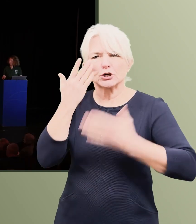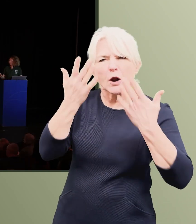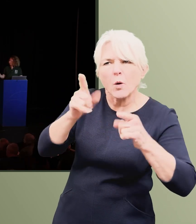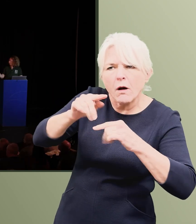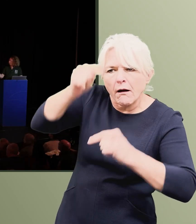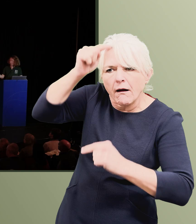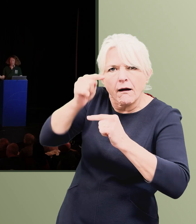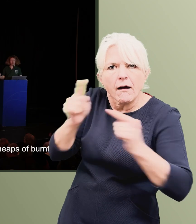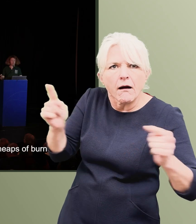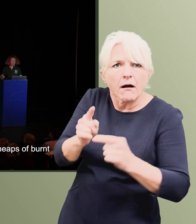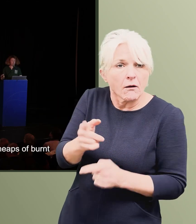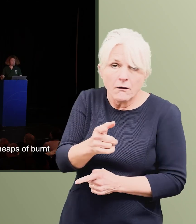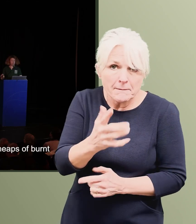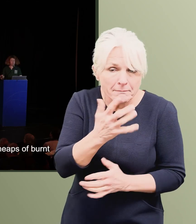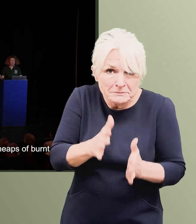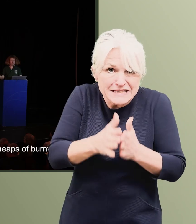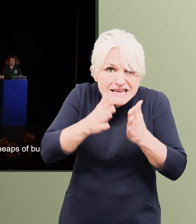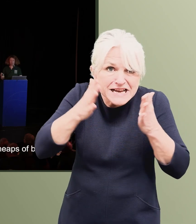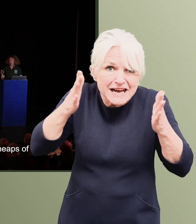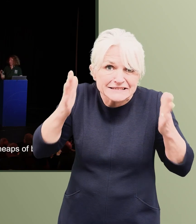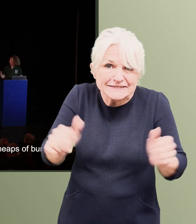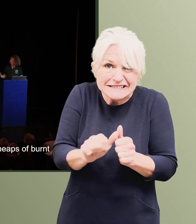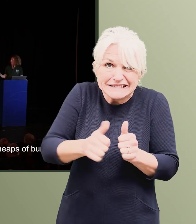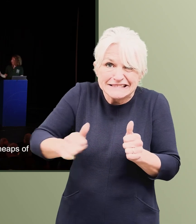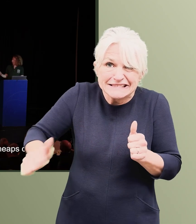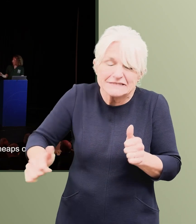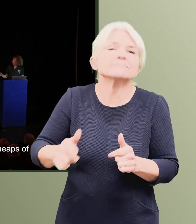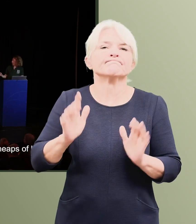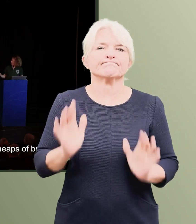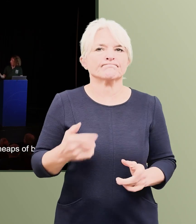water. Underneath, usually, these massive